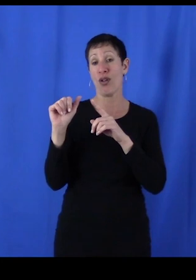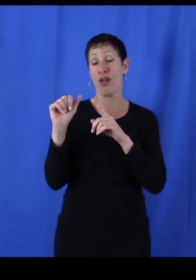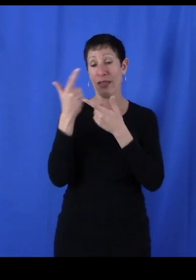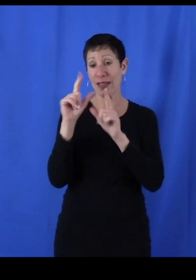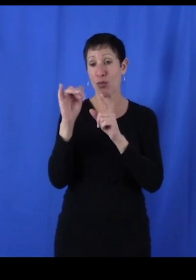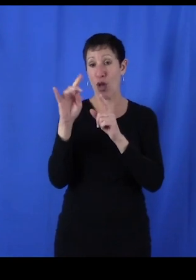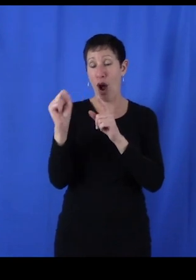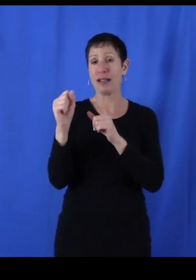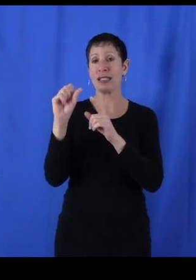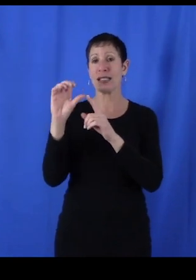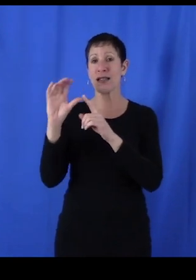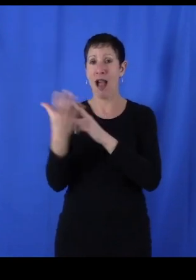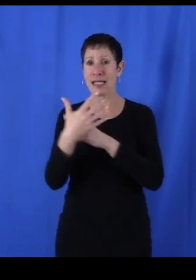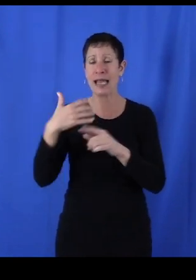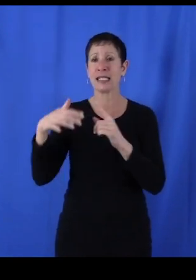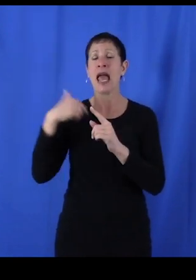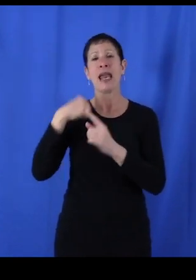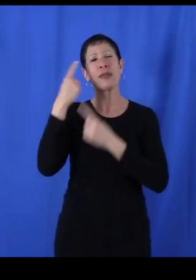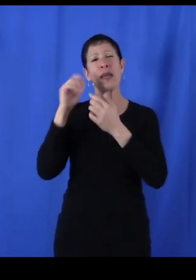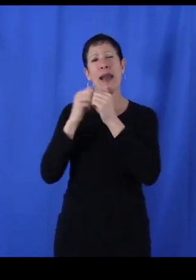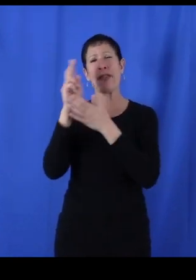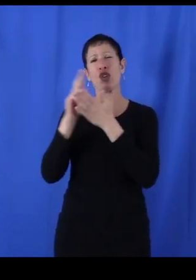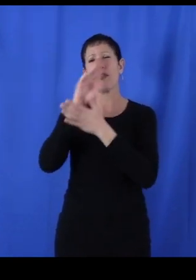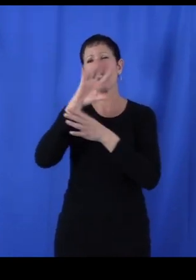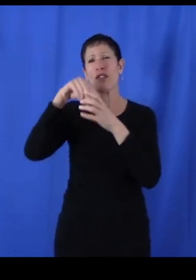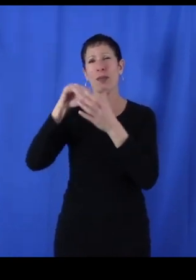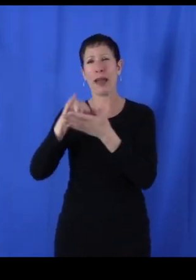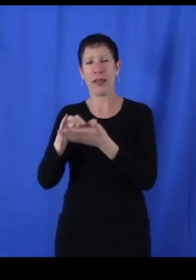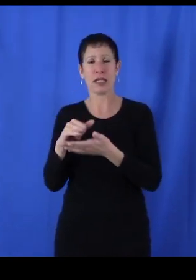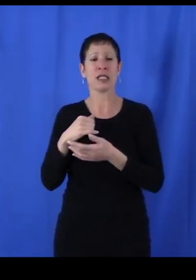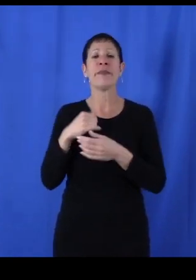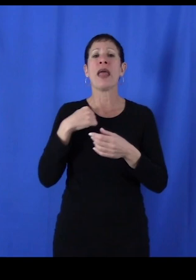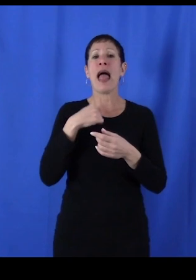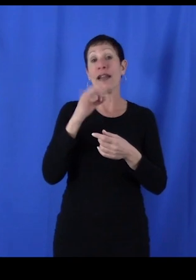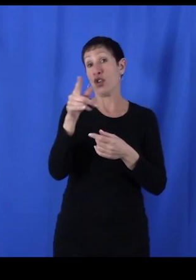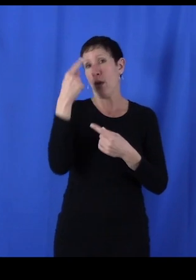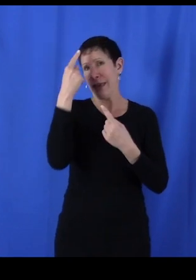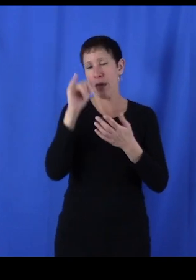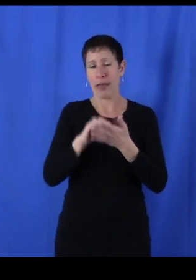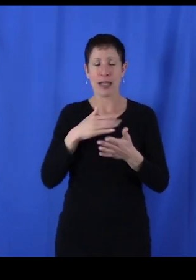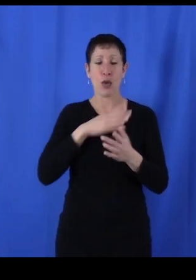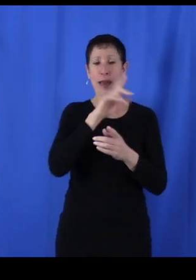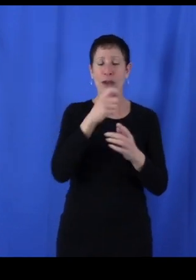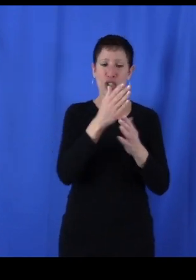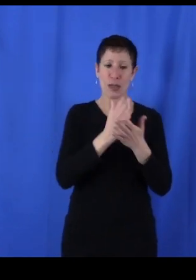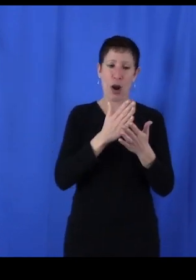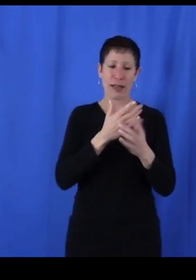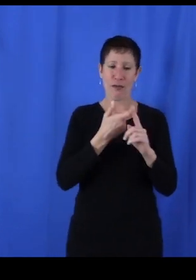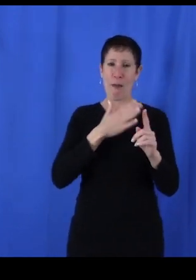how universities are implicated in this and whether you're thinking about that. And my question is partly coming